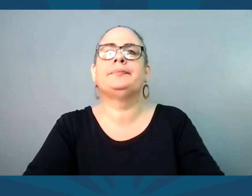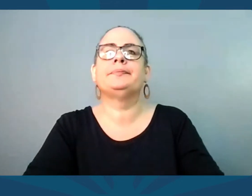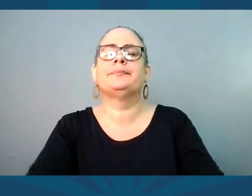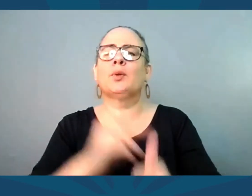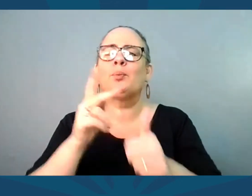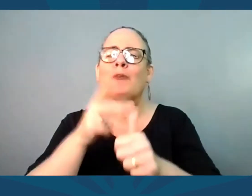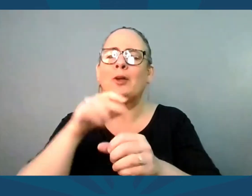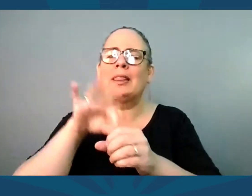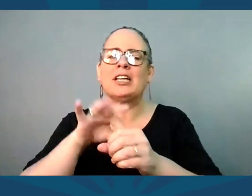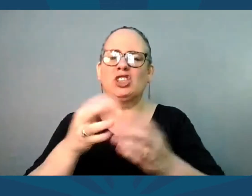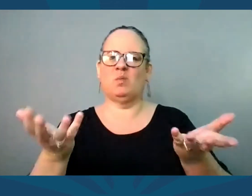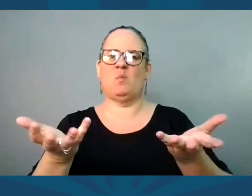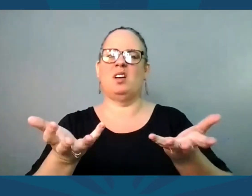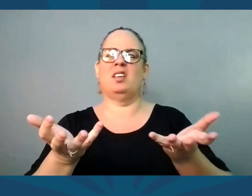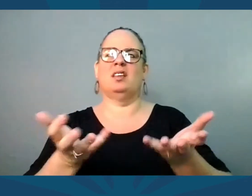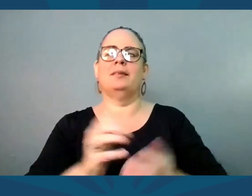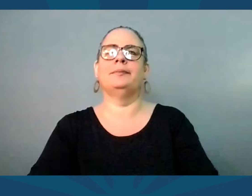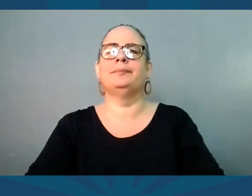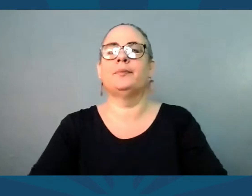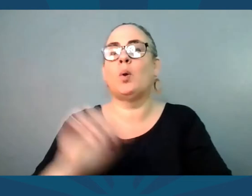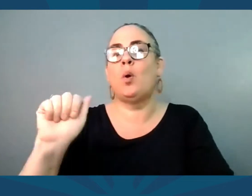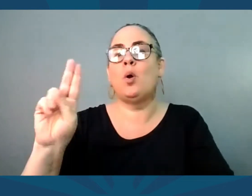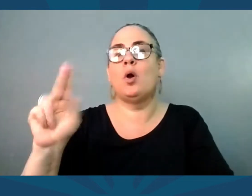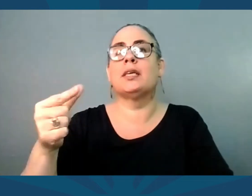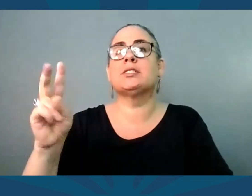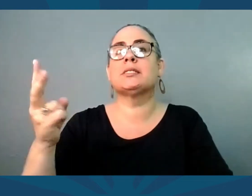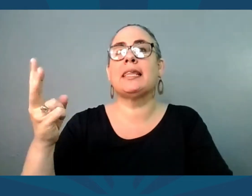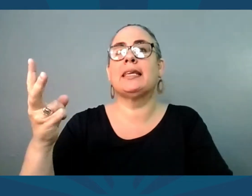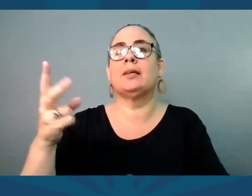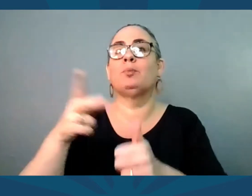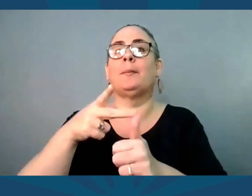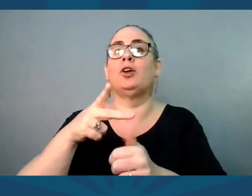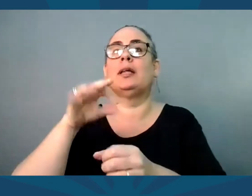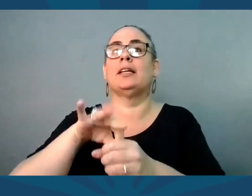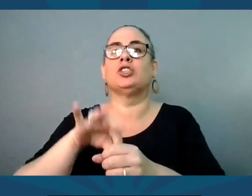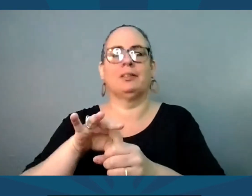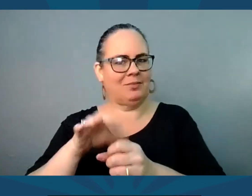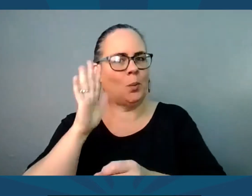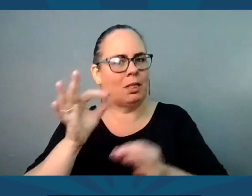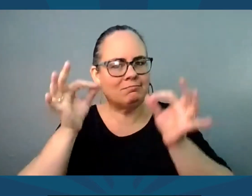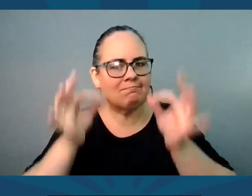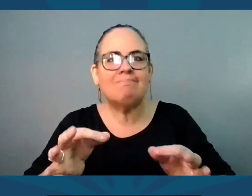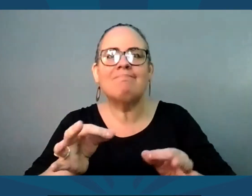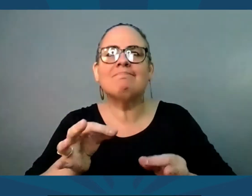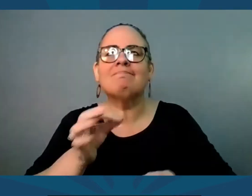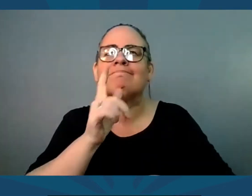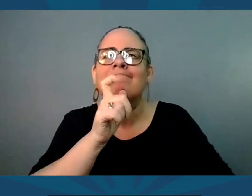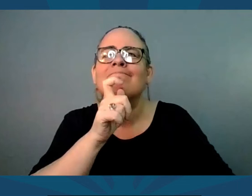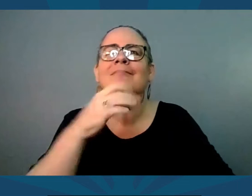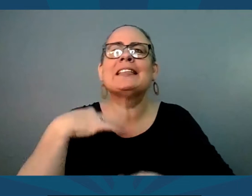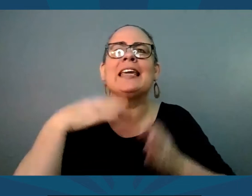About the primary election. What is the primary election? The August 2nd